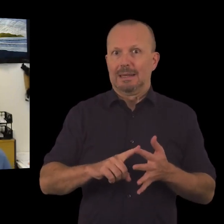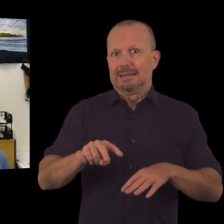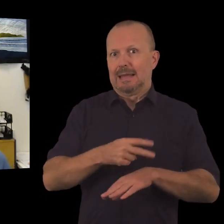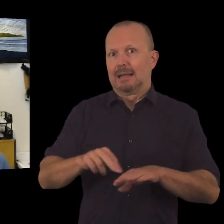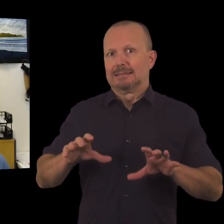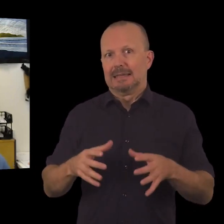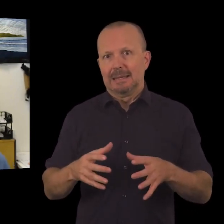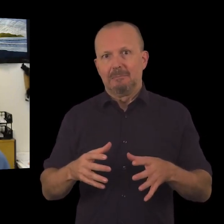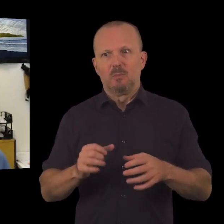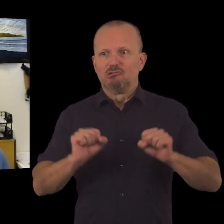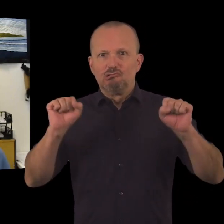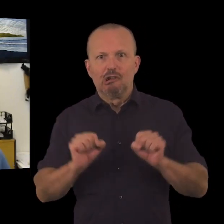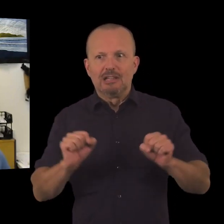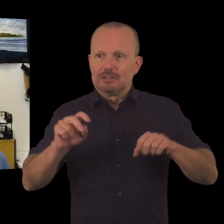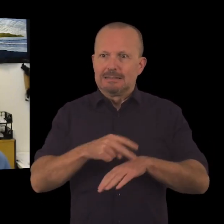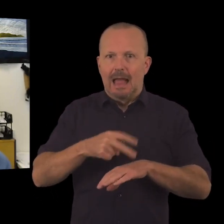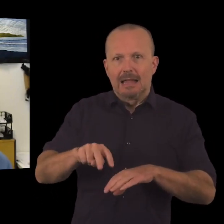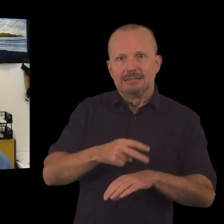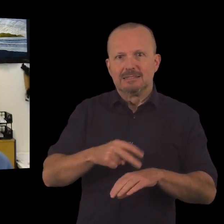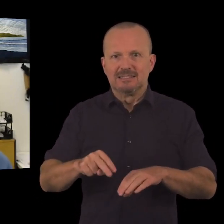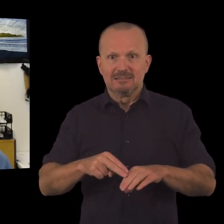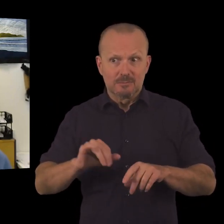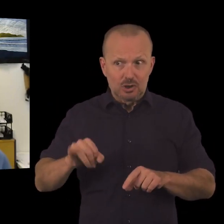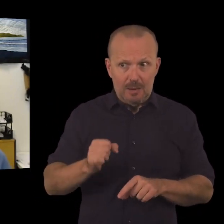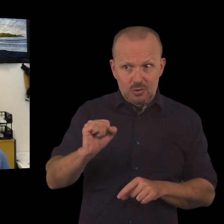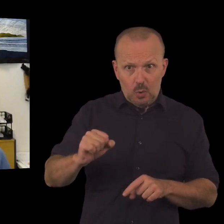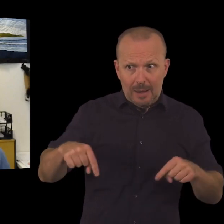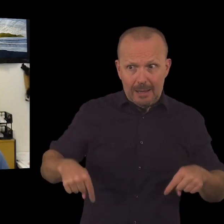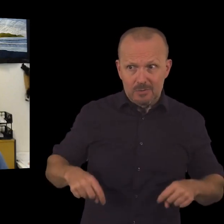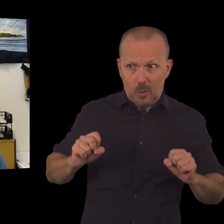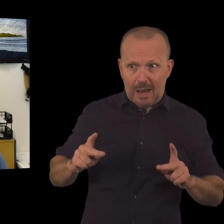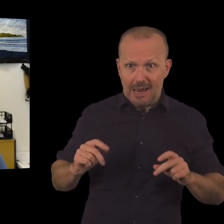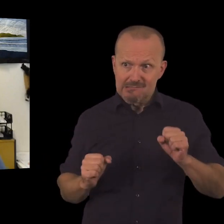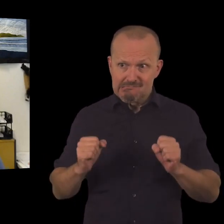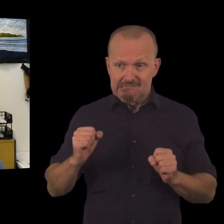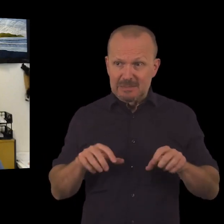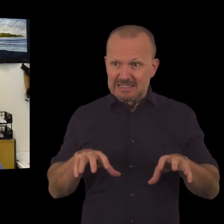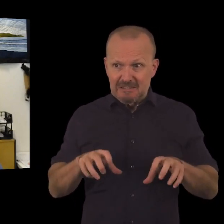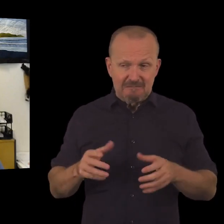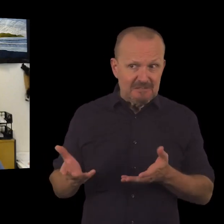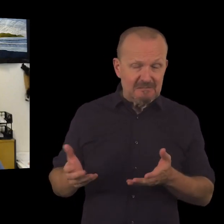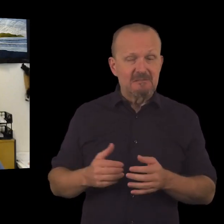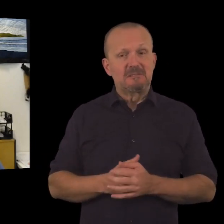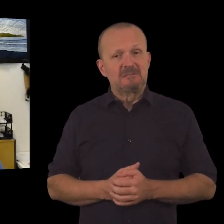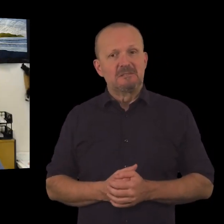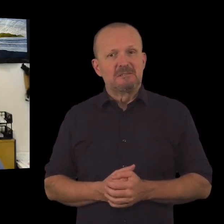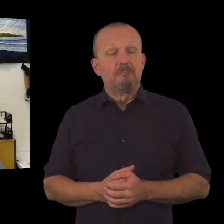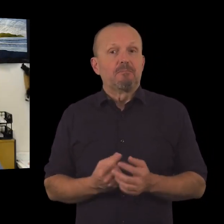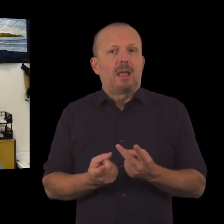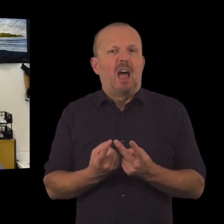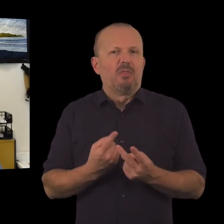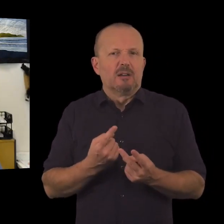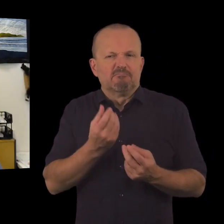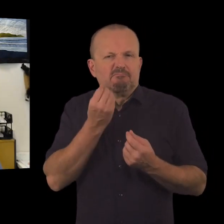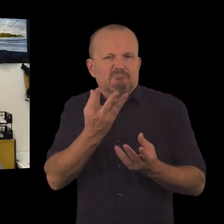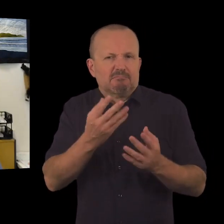go. How are your hips doing now, James? I need to mention another little bit of housekeeping, that